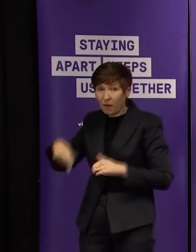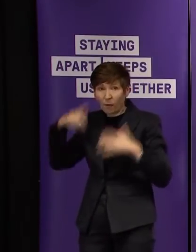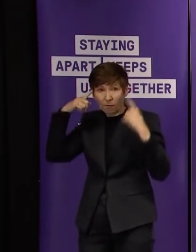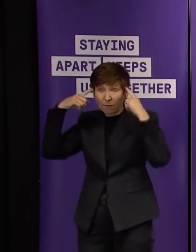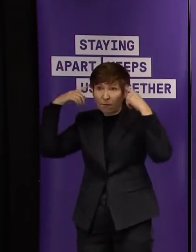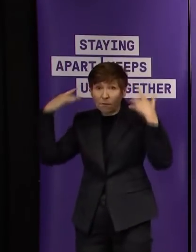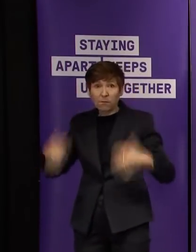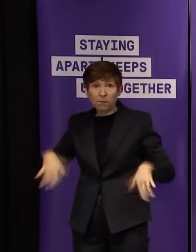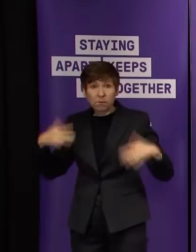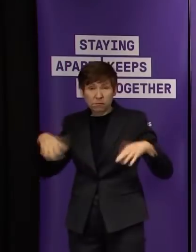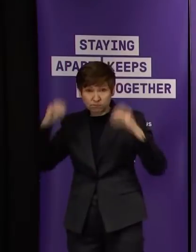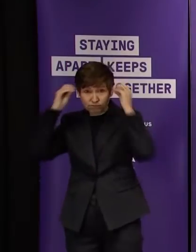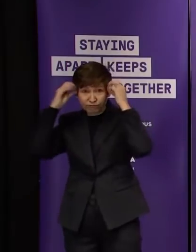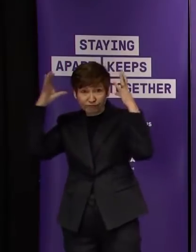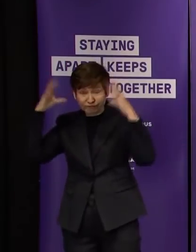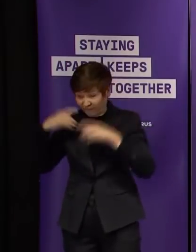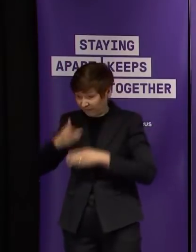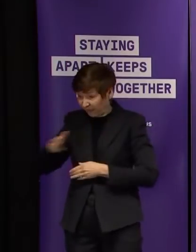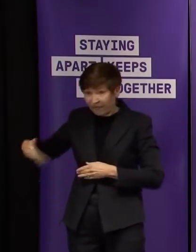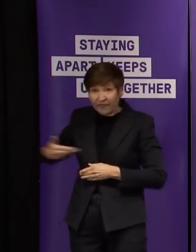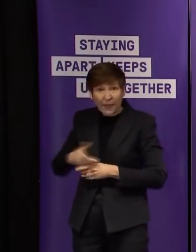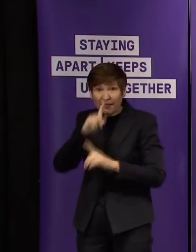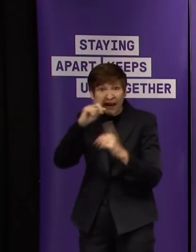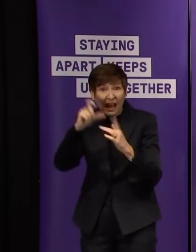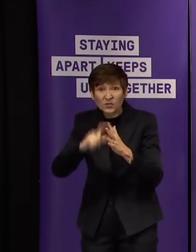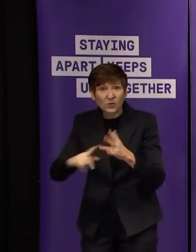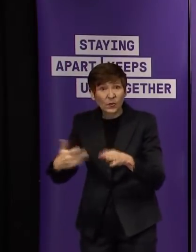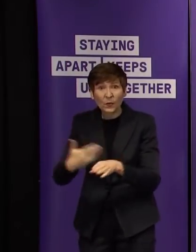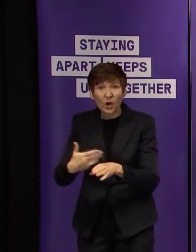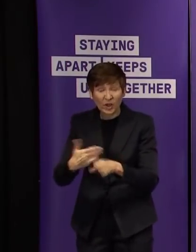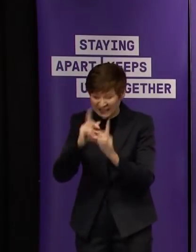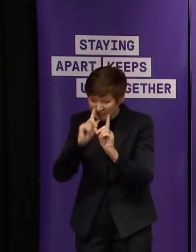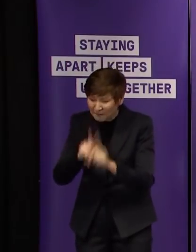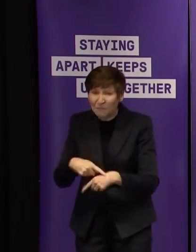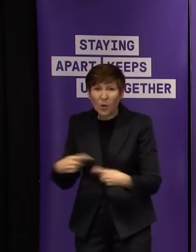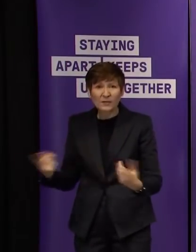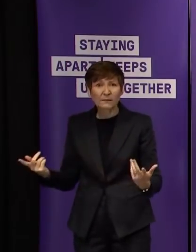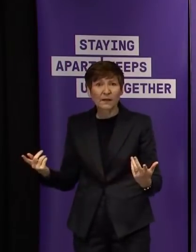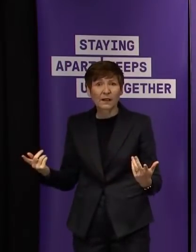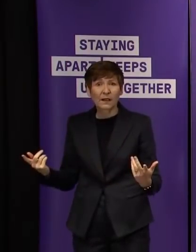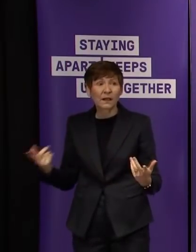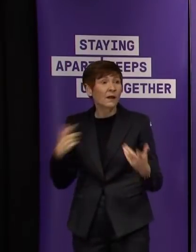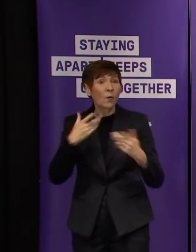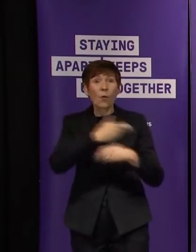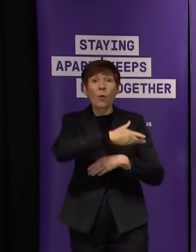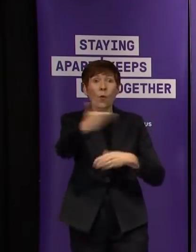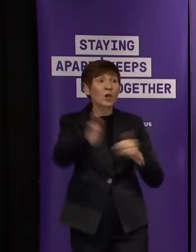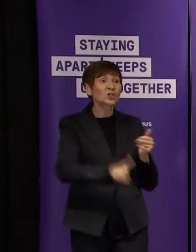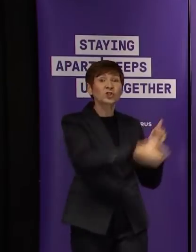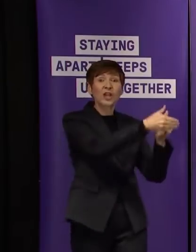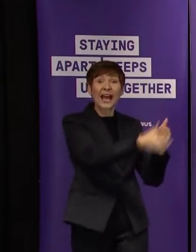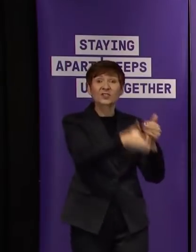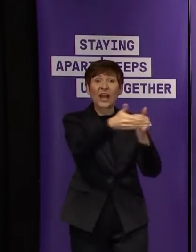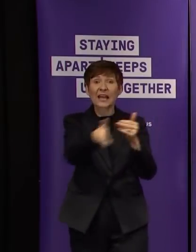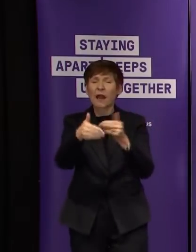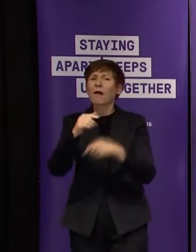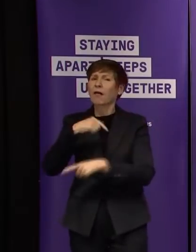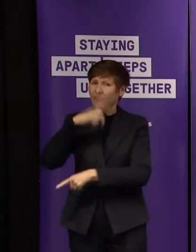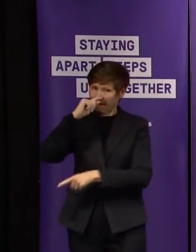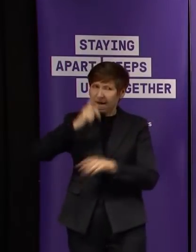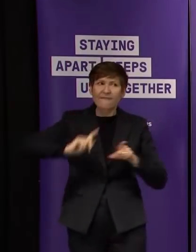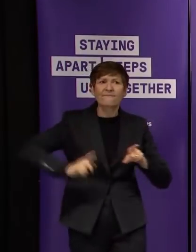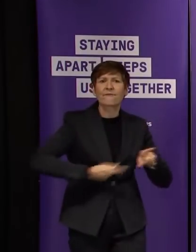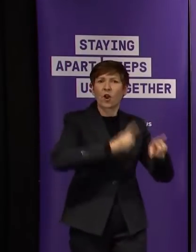week, and keep the place open. You can chase those numbers if you've got everything shut down, but that's not what we're talking about here. We're talking about